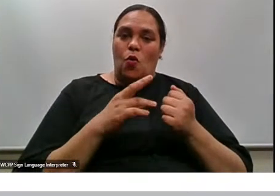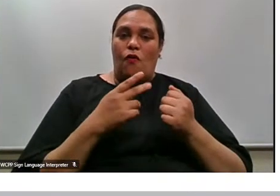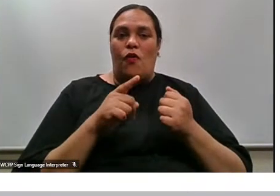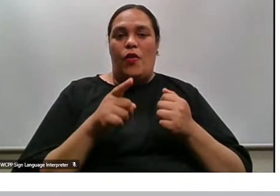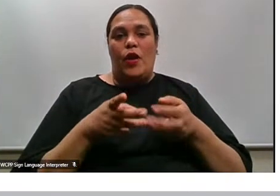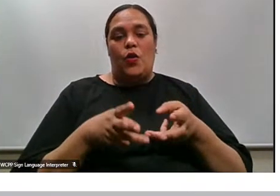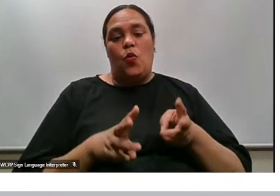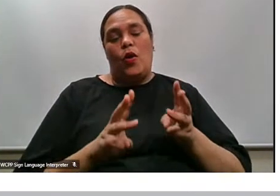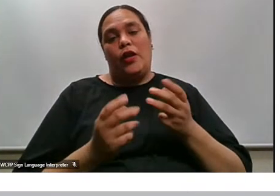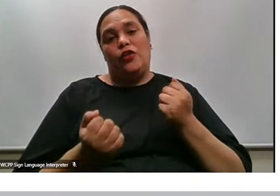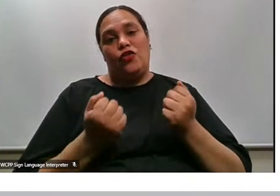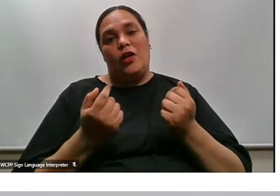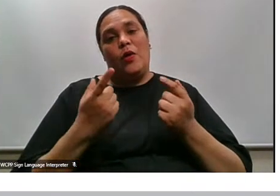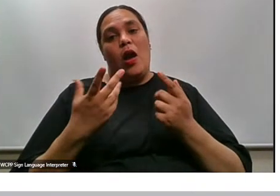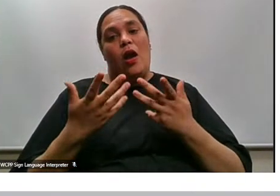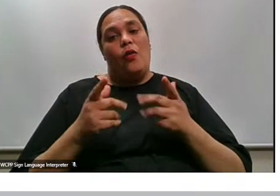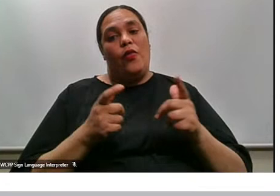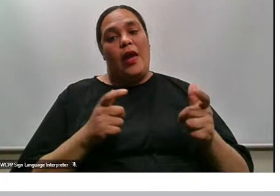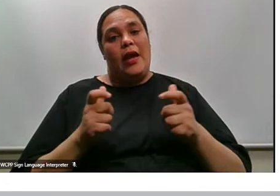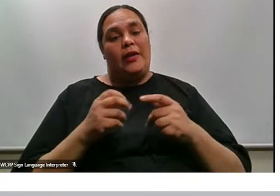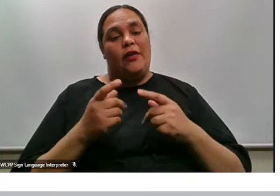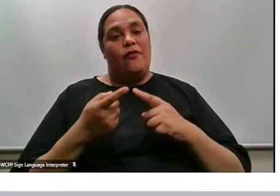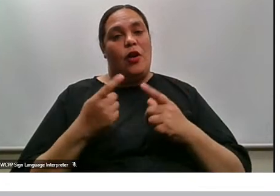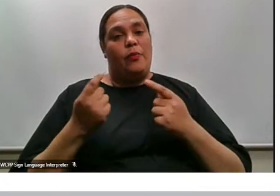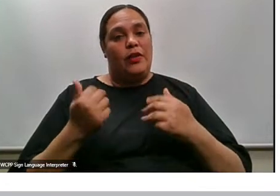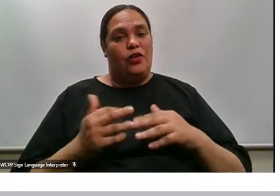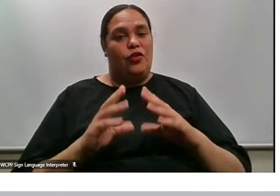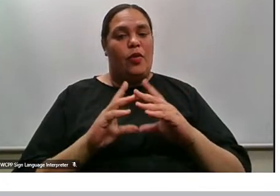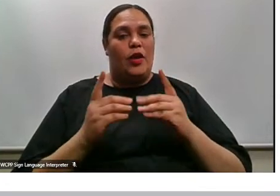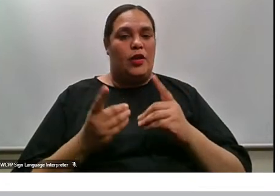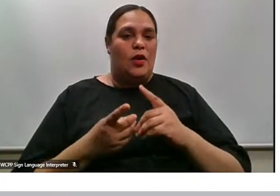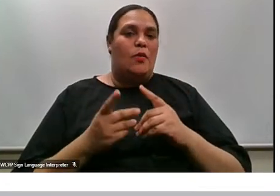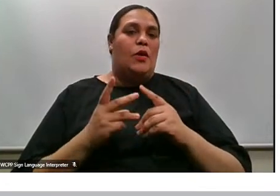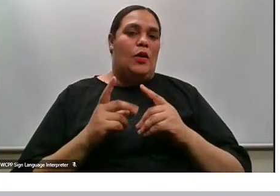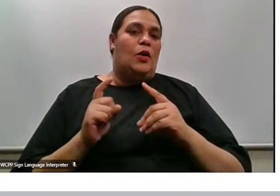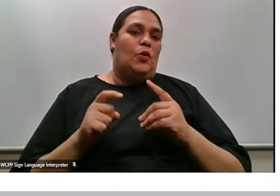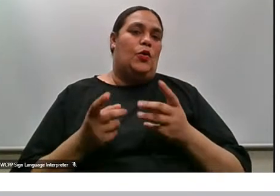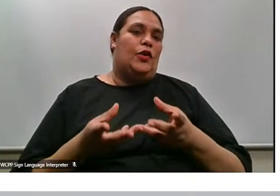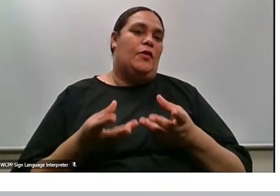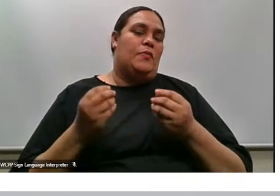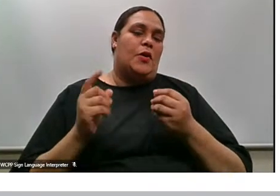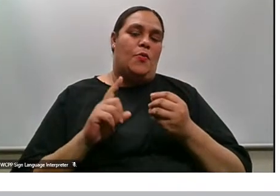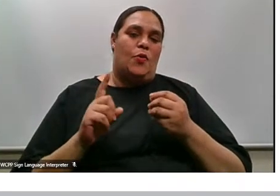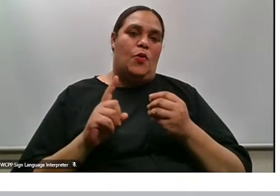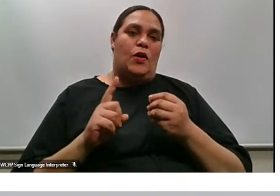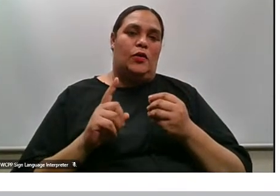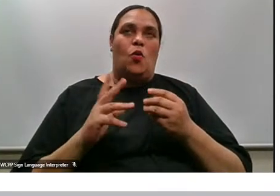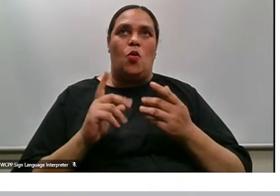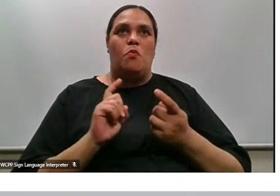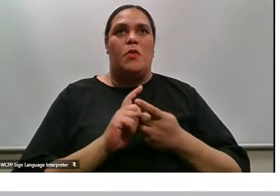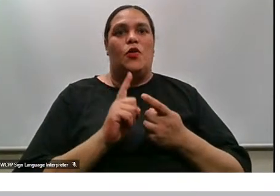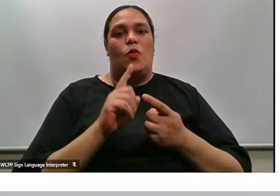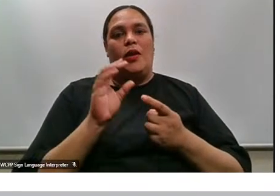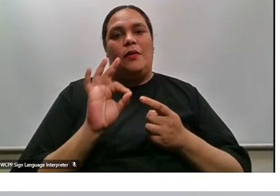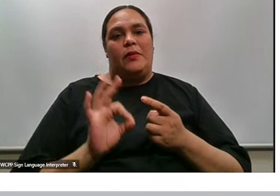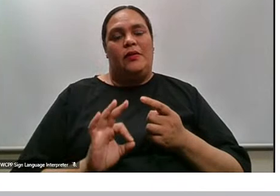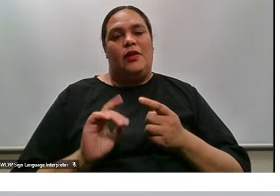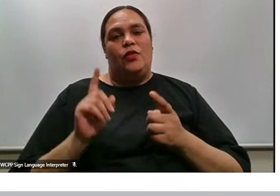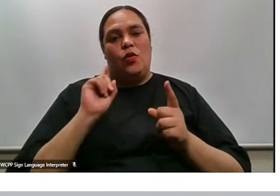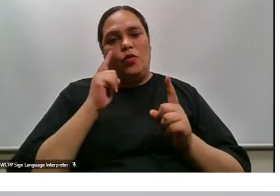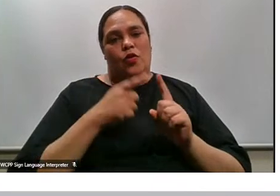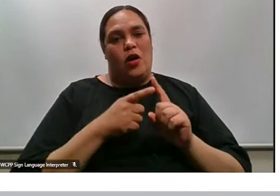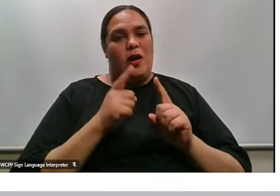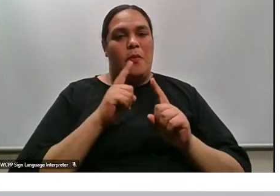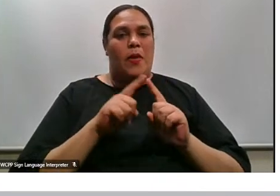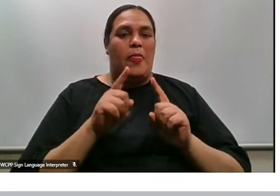way the judgment was handled within Treasury, the department would have received would have met 100% of its targets. That's what